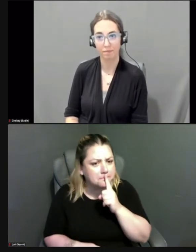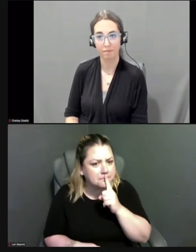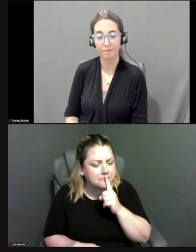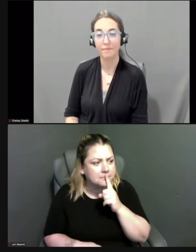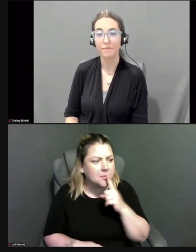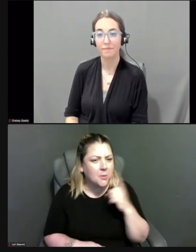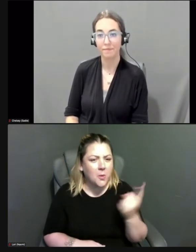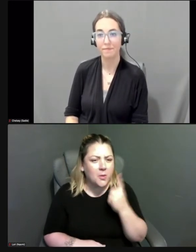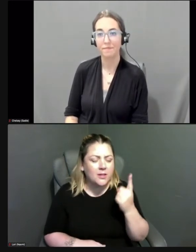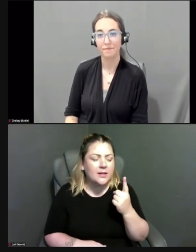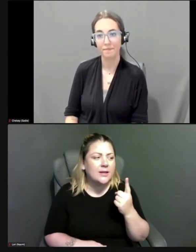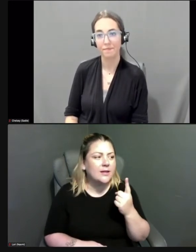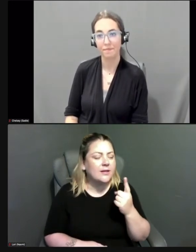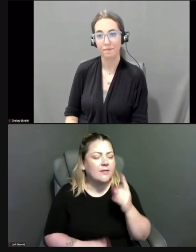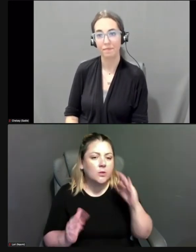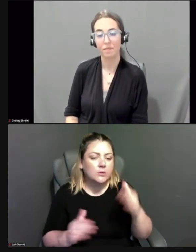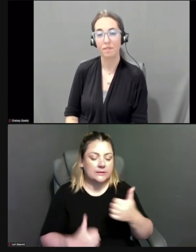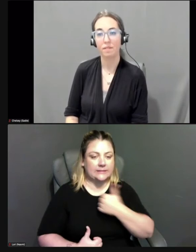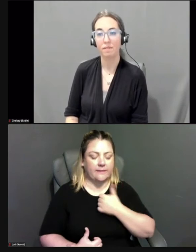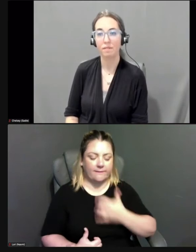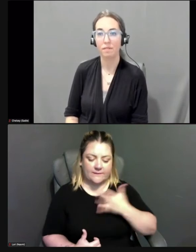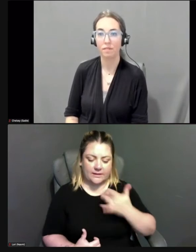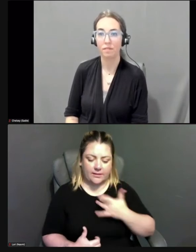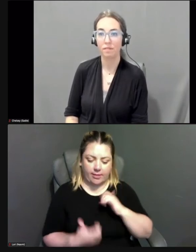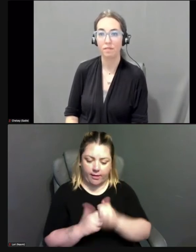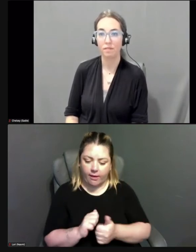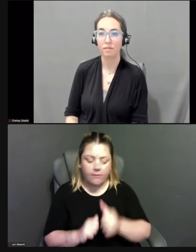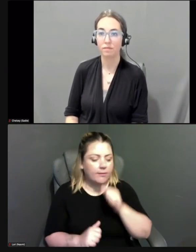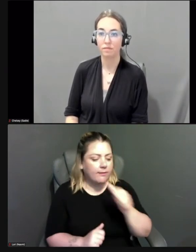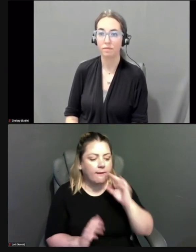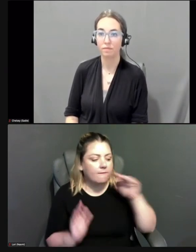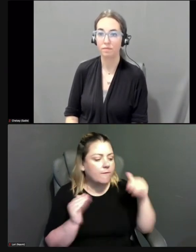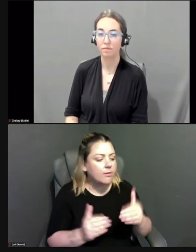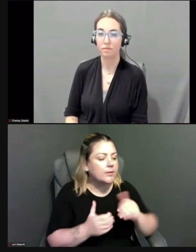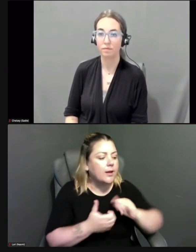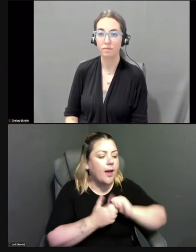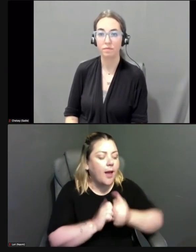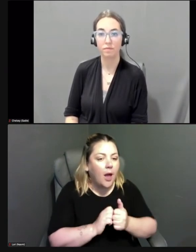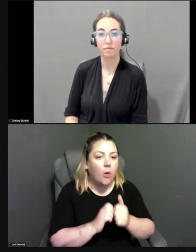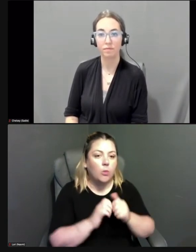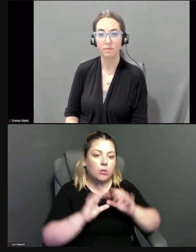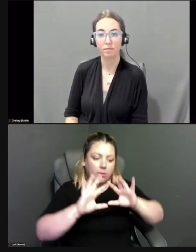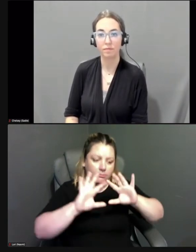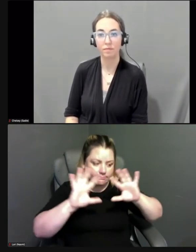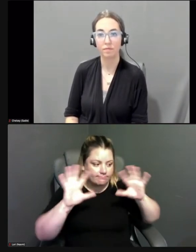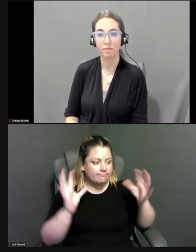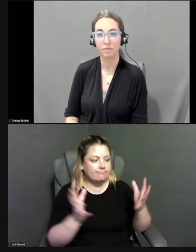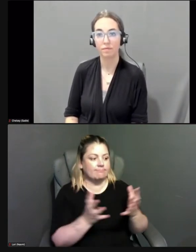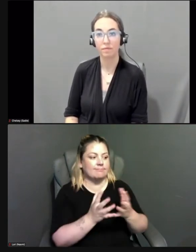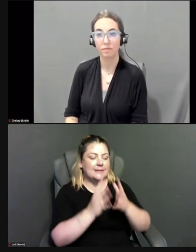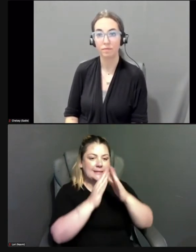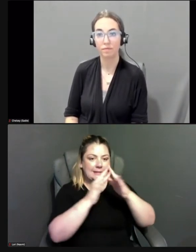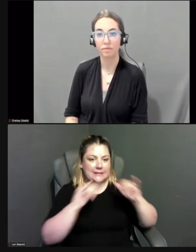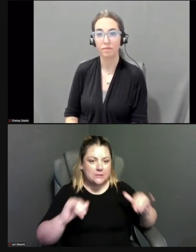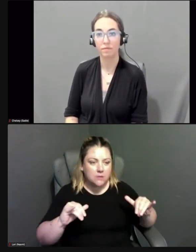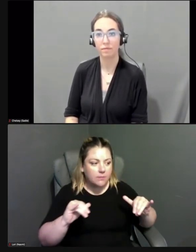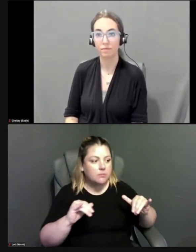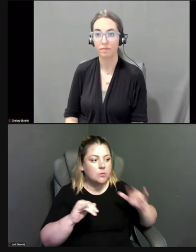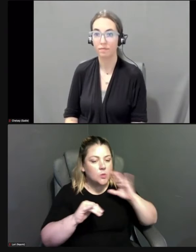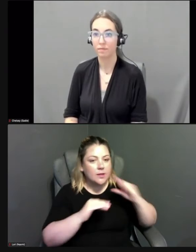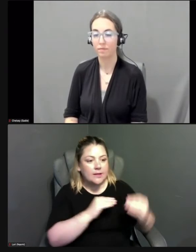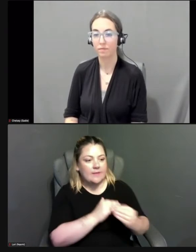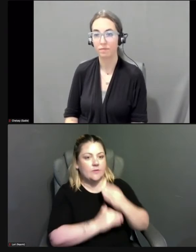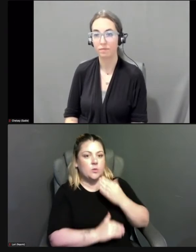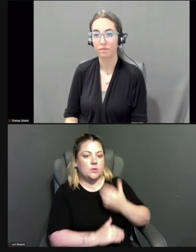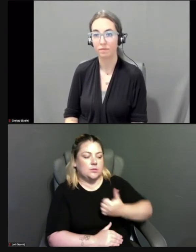we feel about ourselves and less about how the system influences our